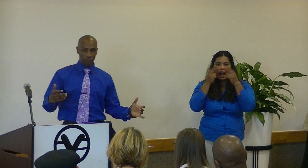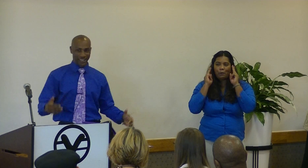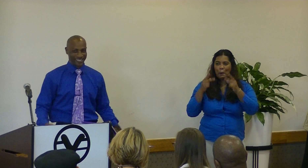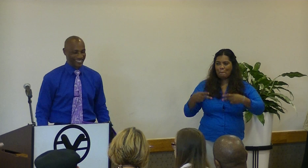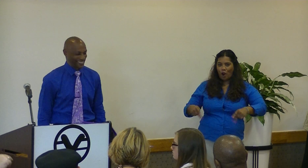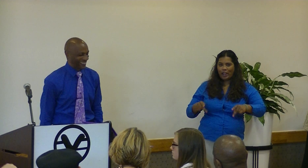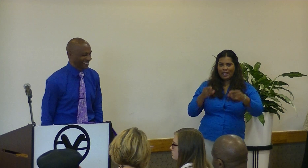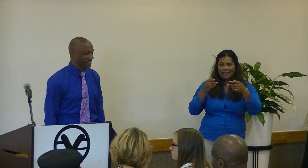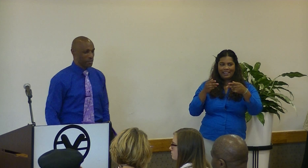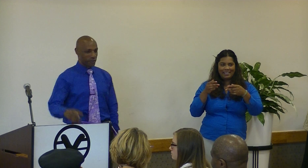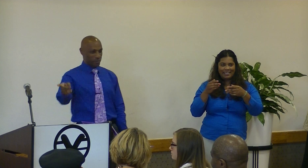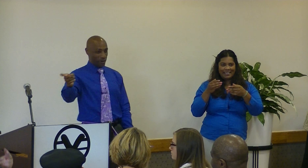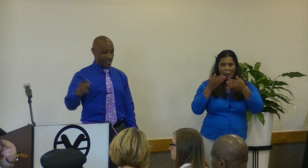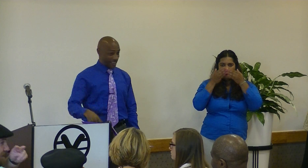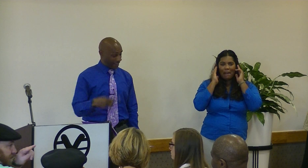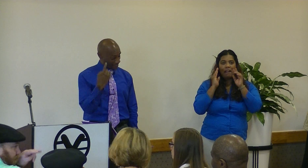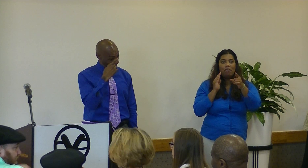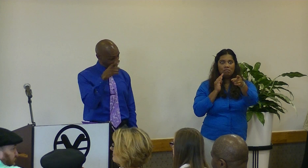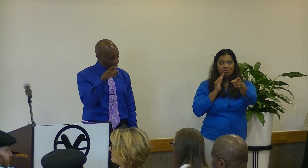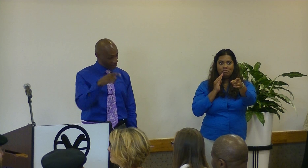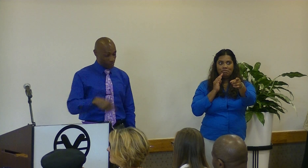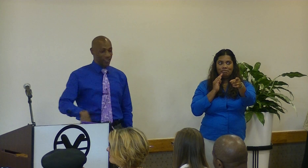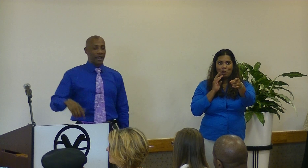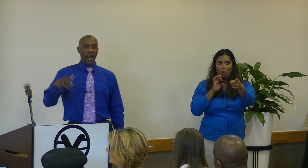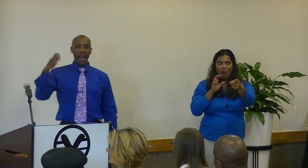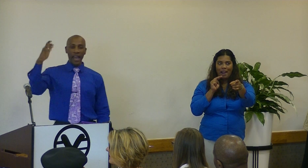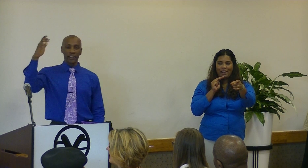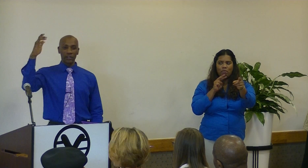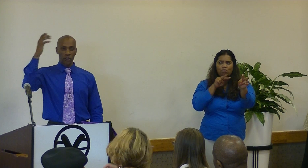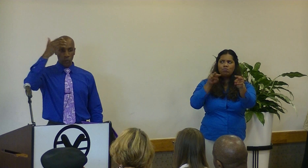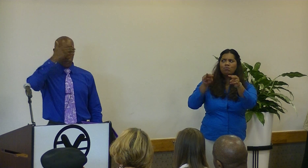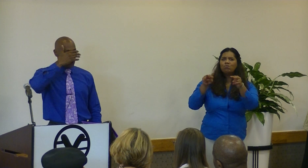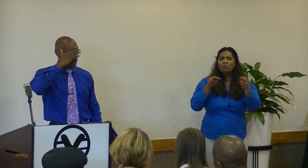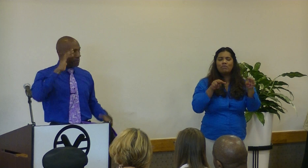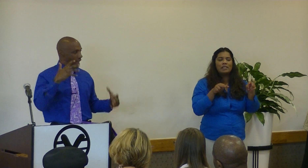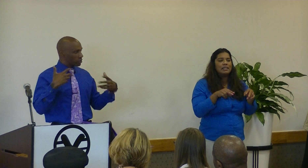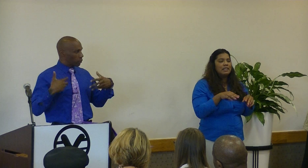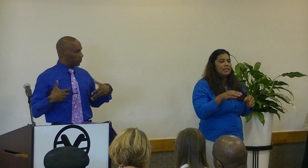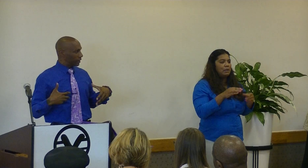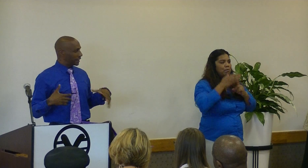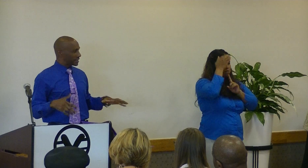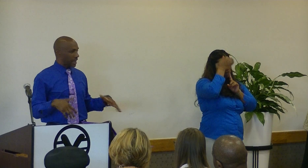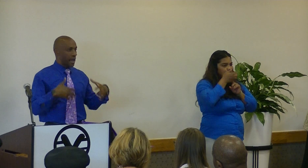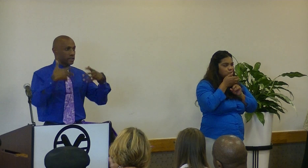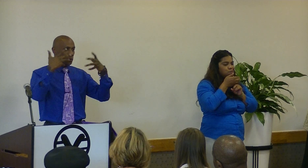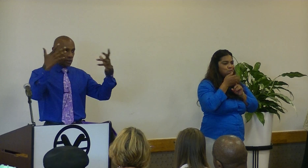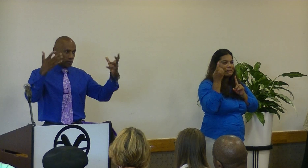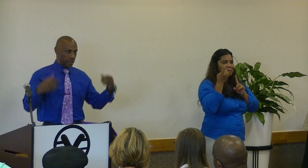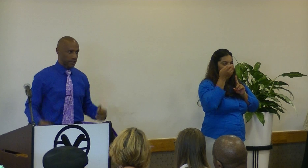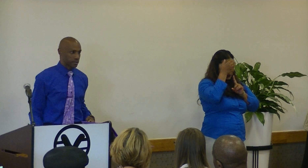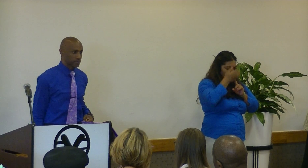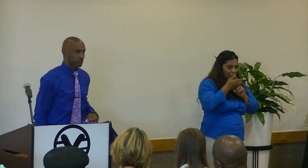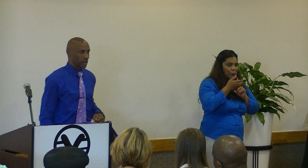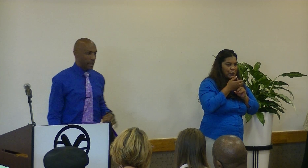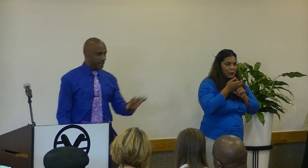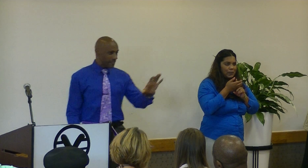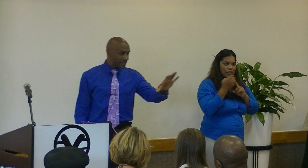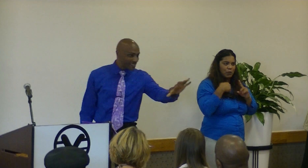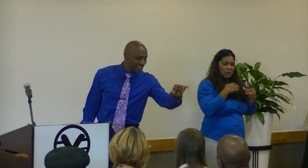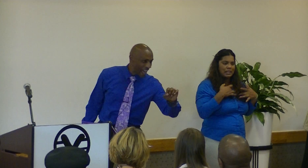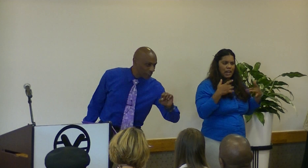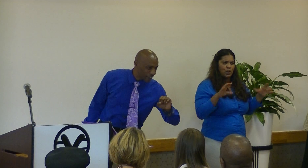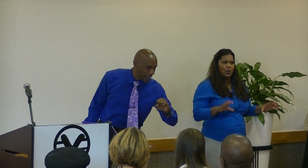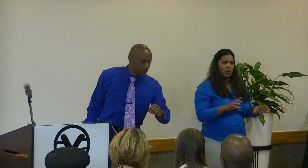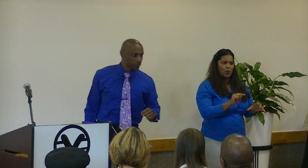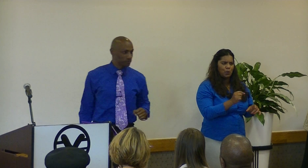you know, Reverend Brian got his down. And you know, we put on a mask or we put on a disguise and we do this. And say